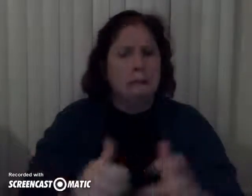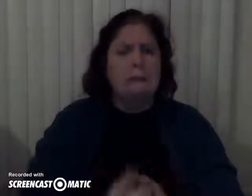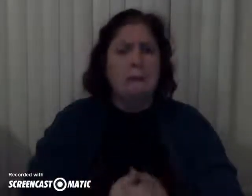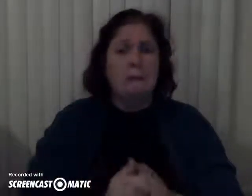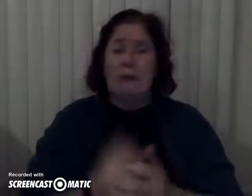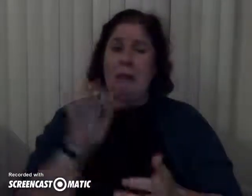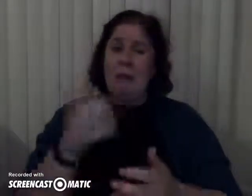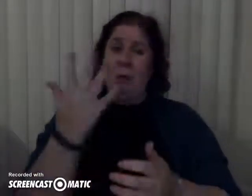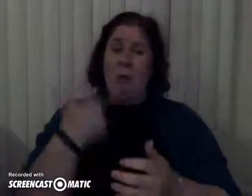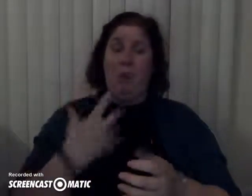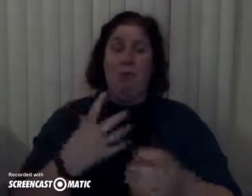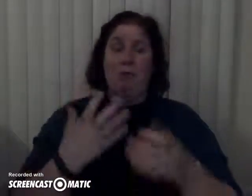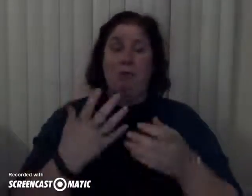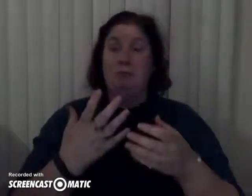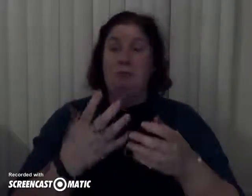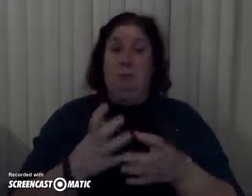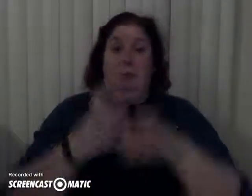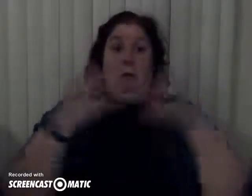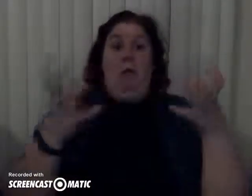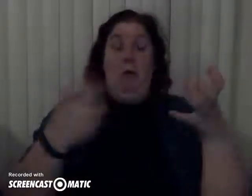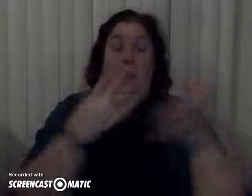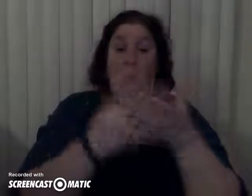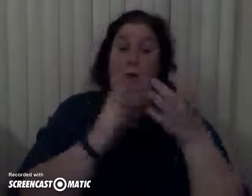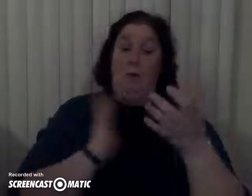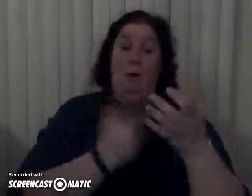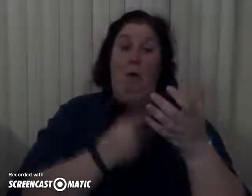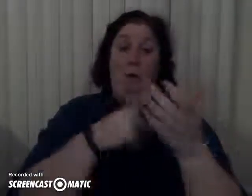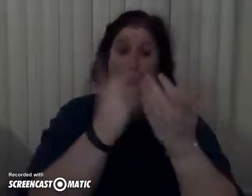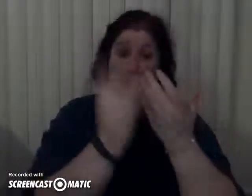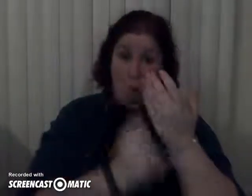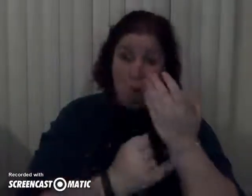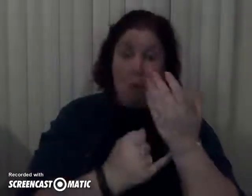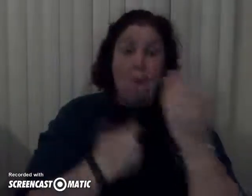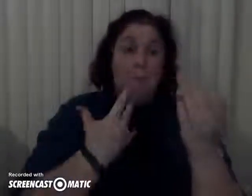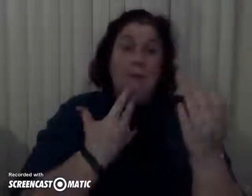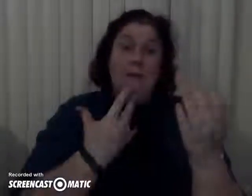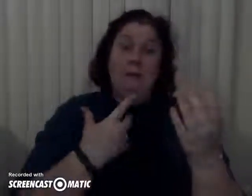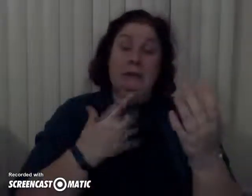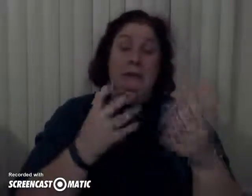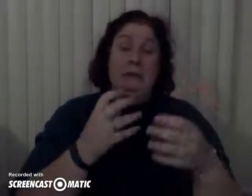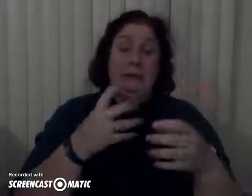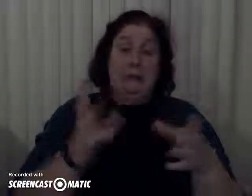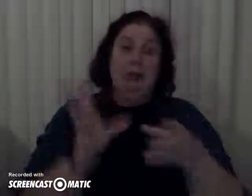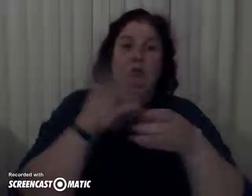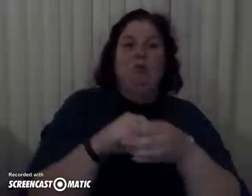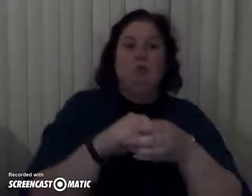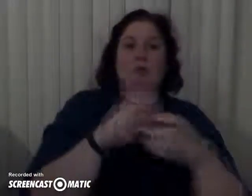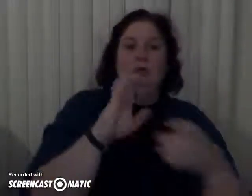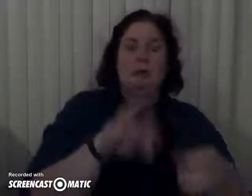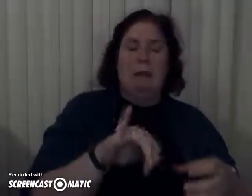large part of our component is really focused on that film-based stuff. And we have the digital thing as well, so that people can